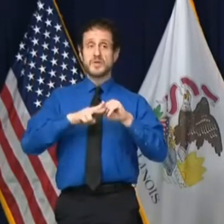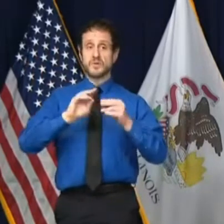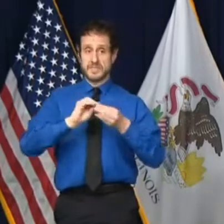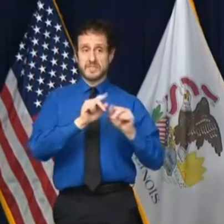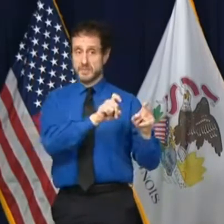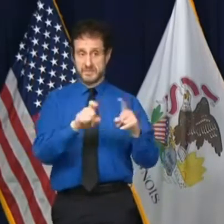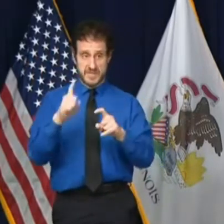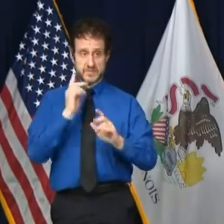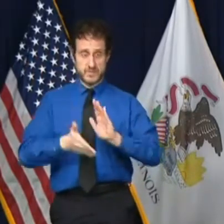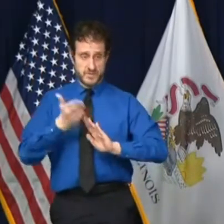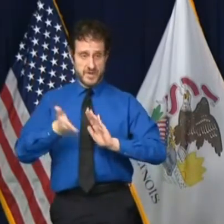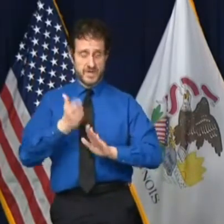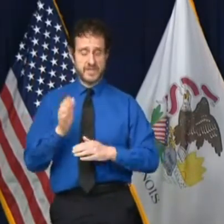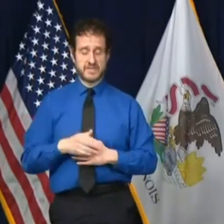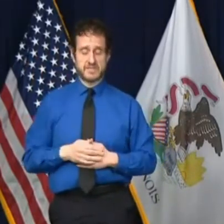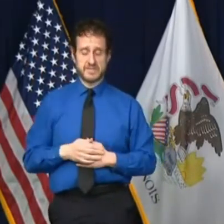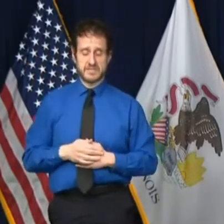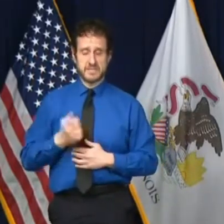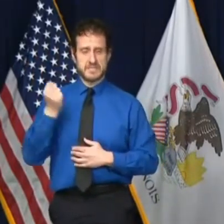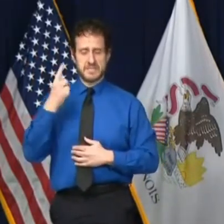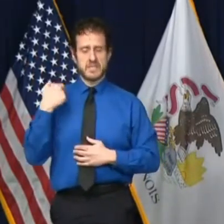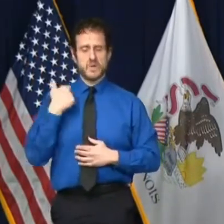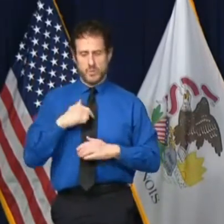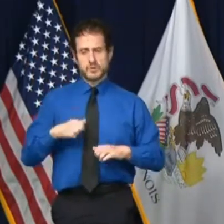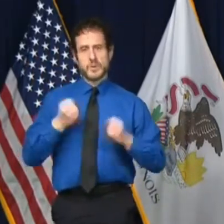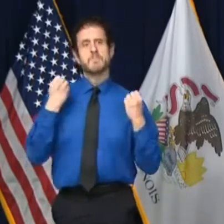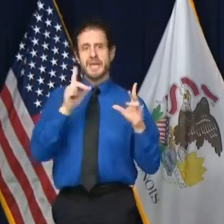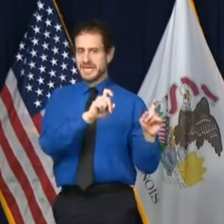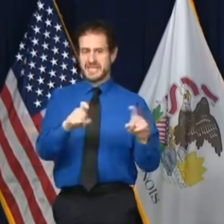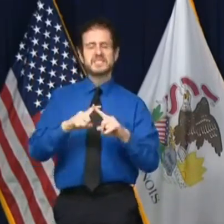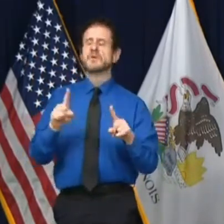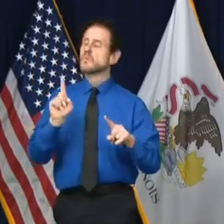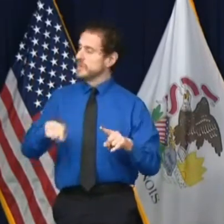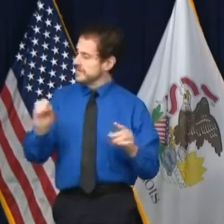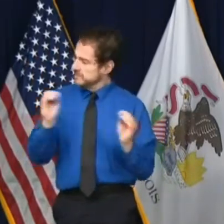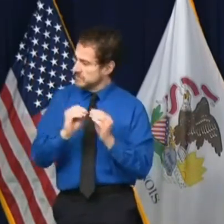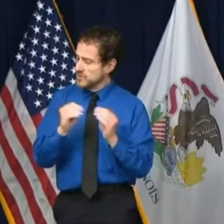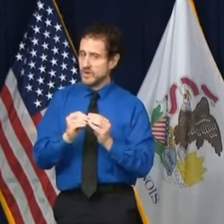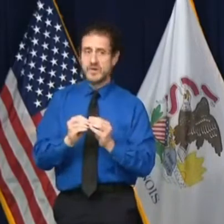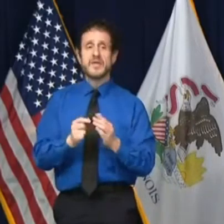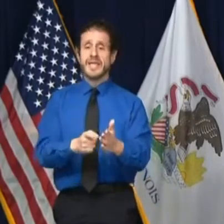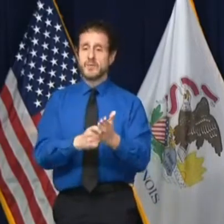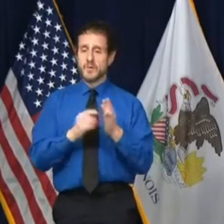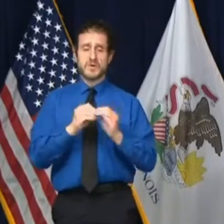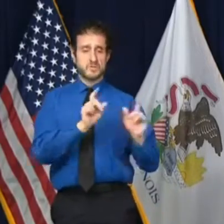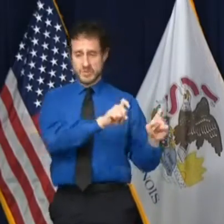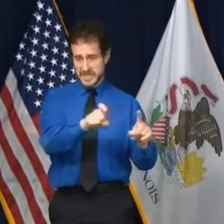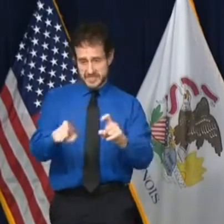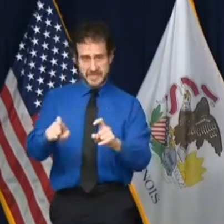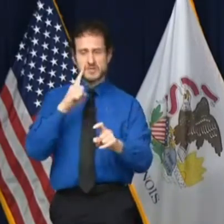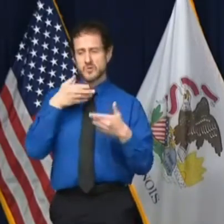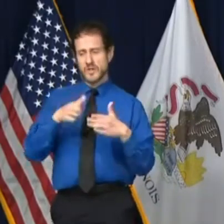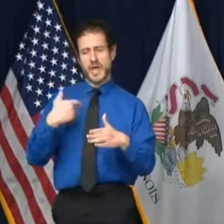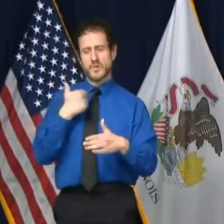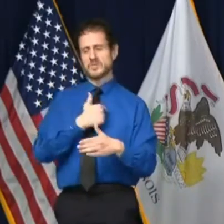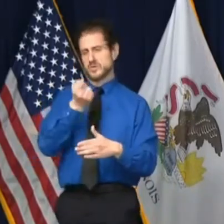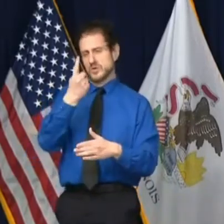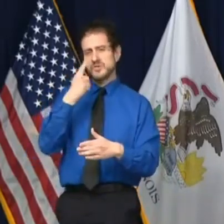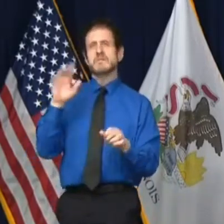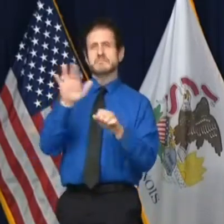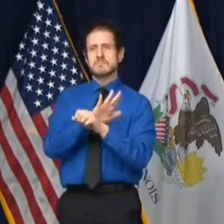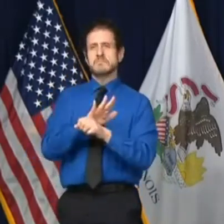doing, again, even though we're doing a lot. But it takes a lot of testing in order for us to get to an R0